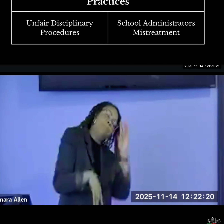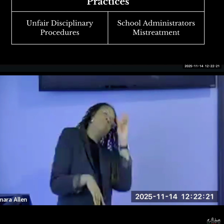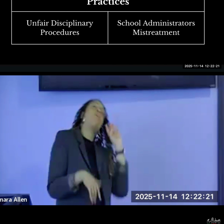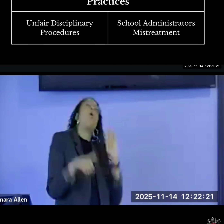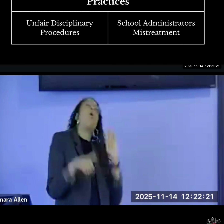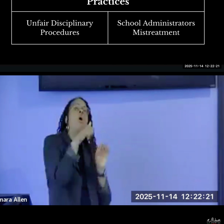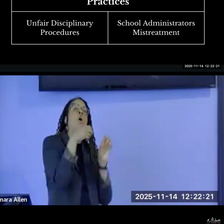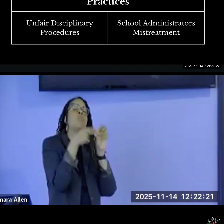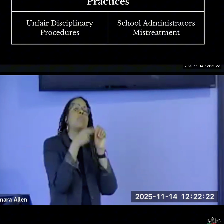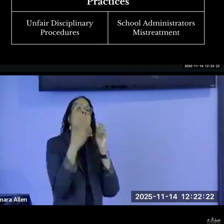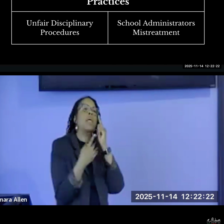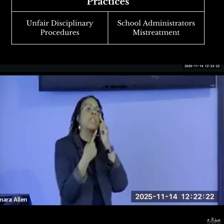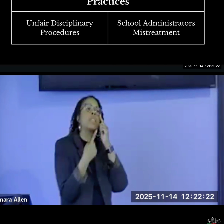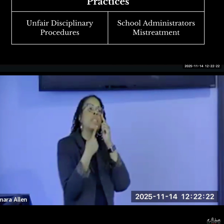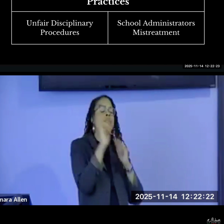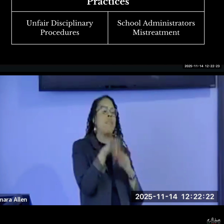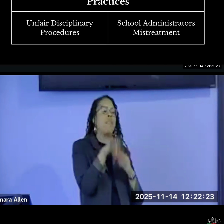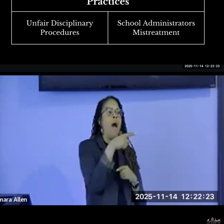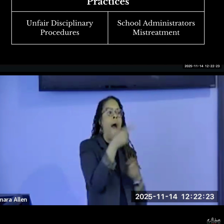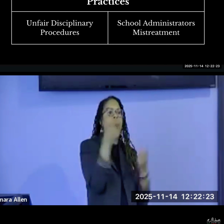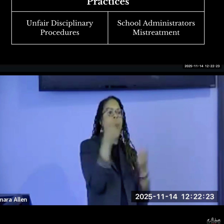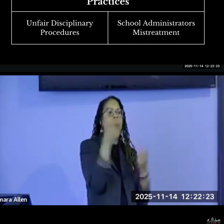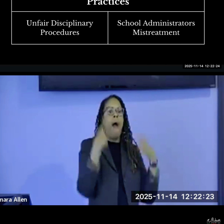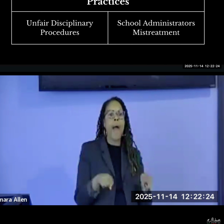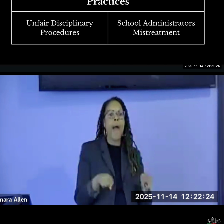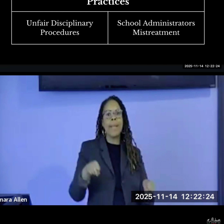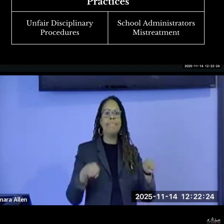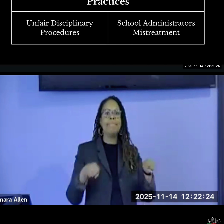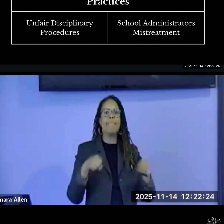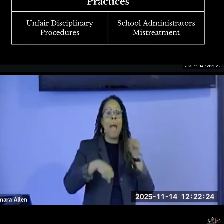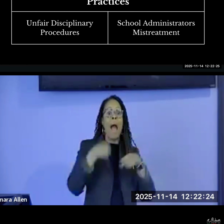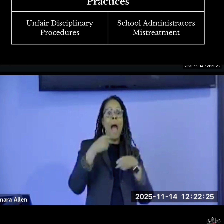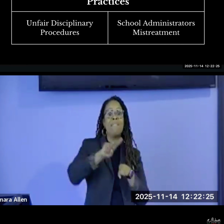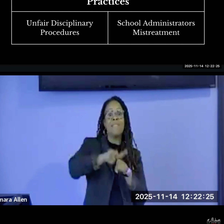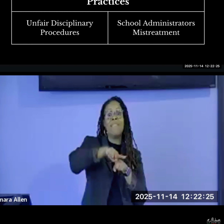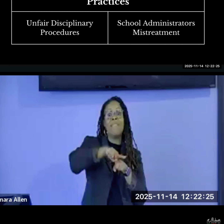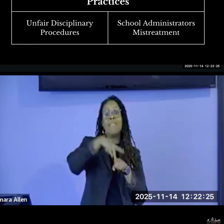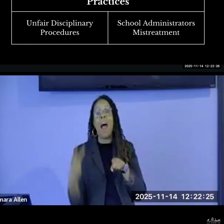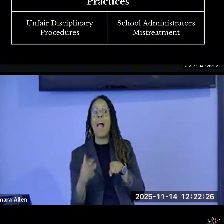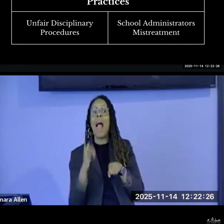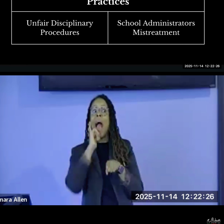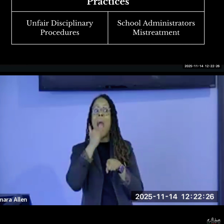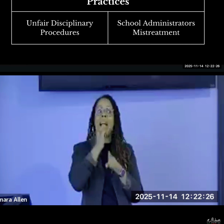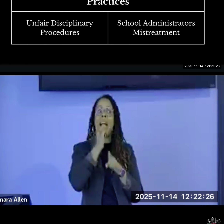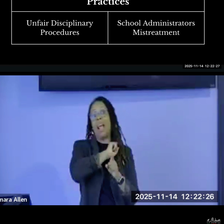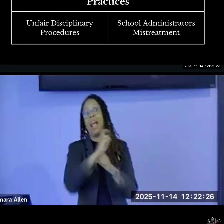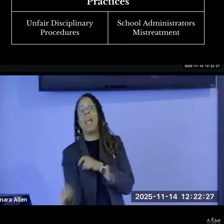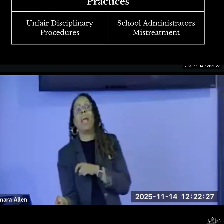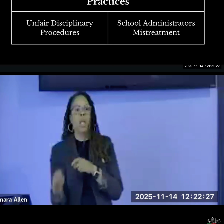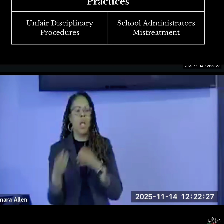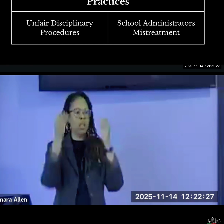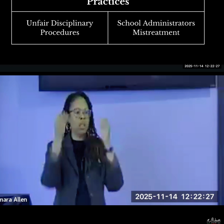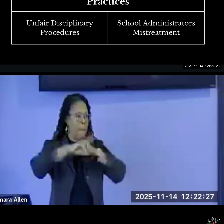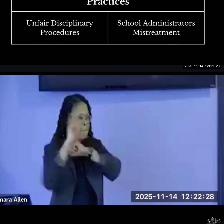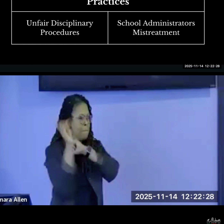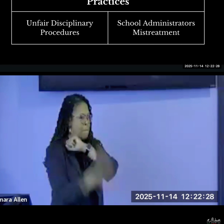someone pronounced the word incorrectly, they would be physically punished for that. If